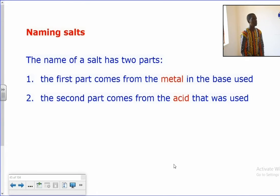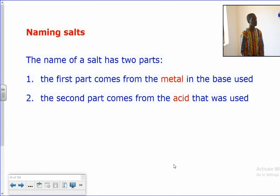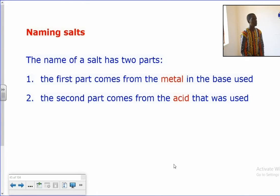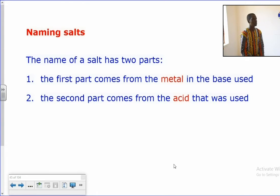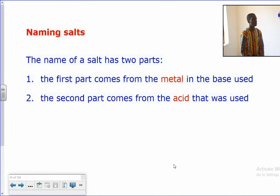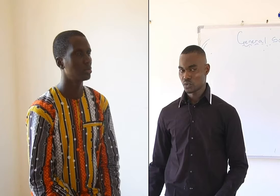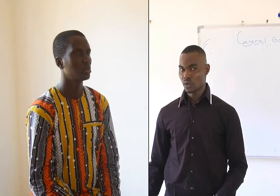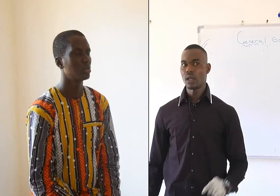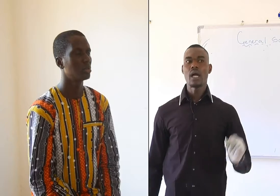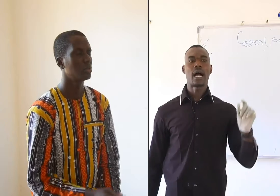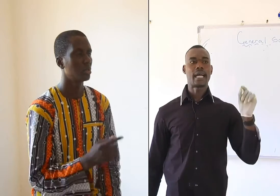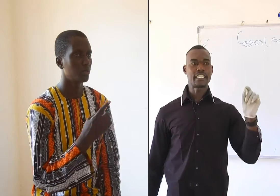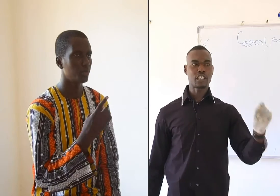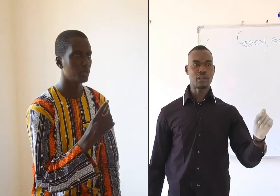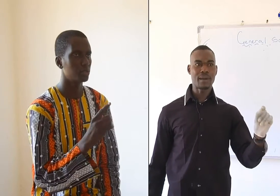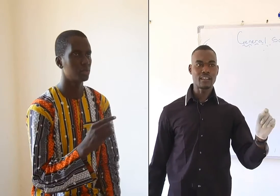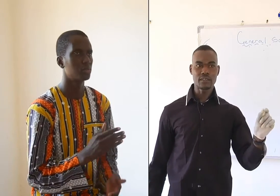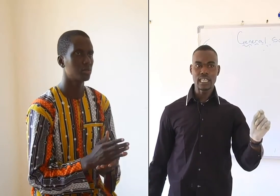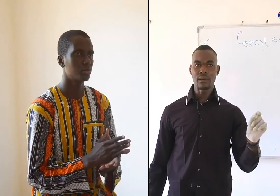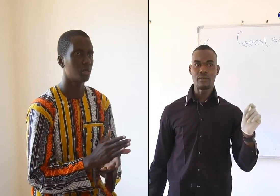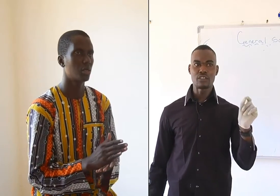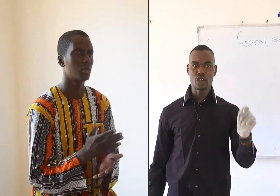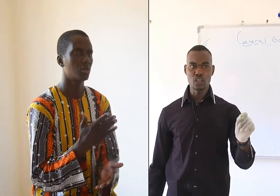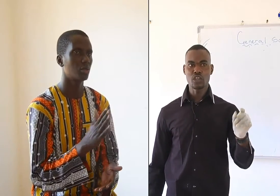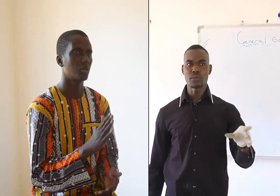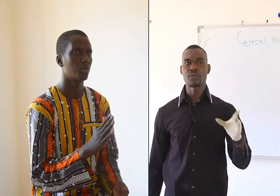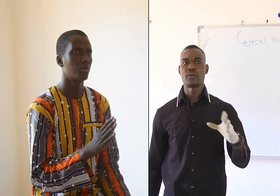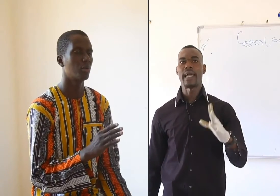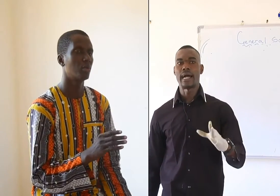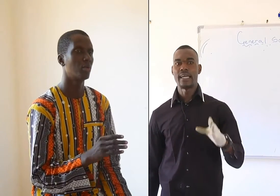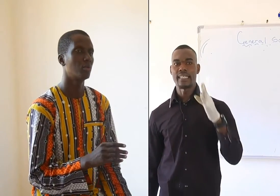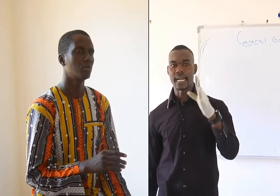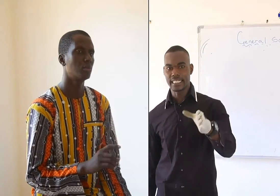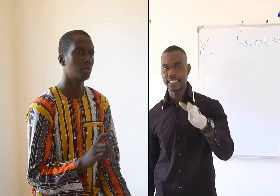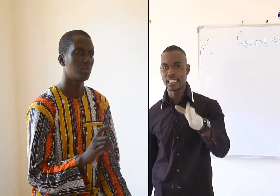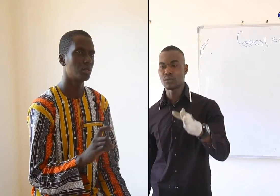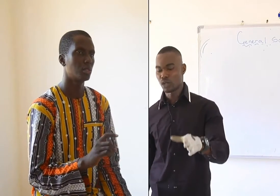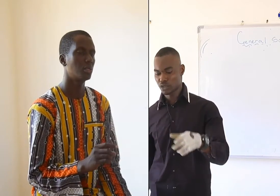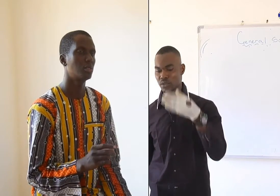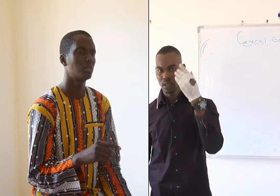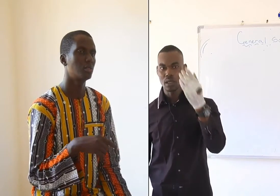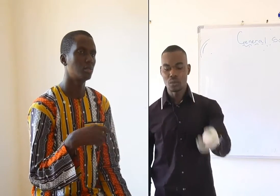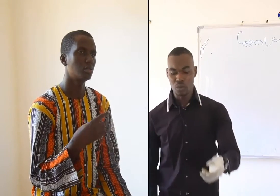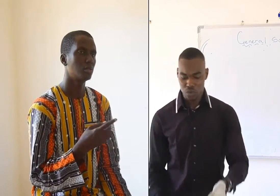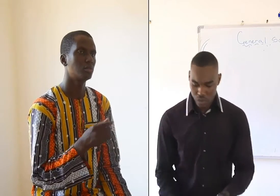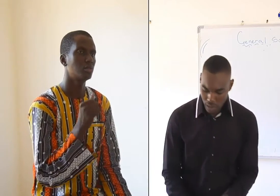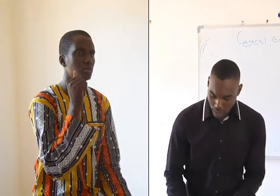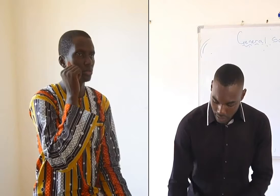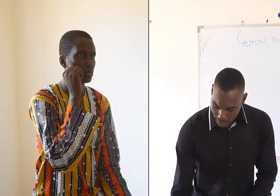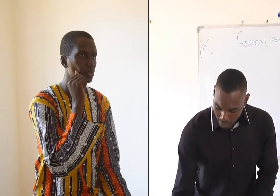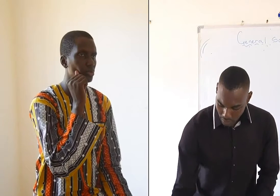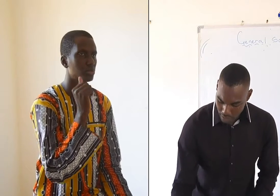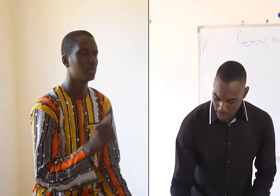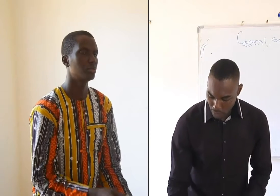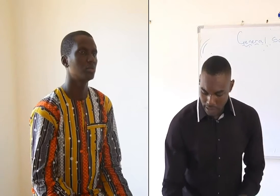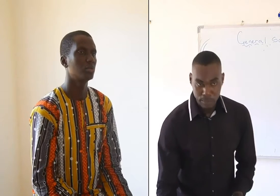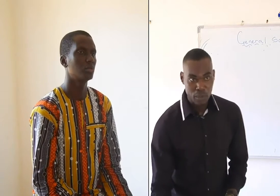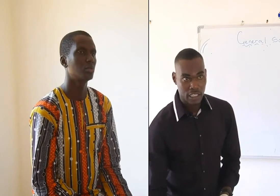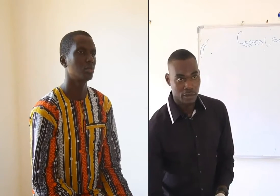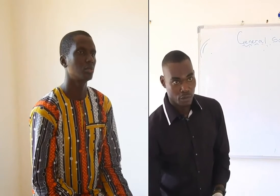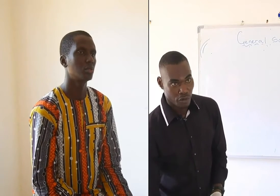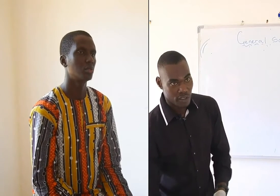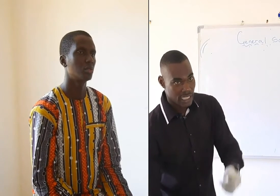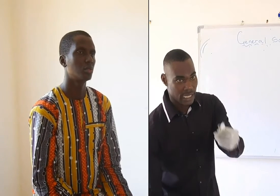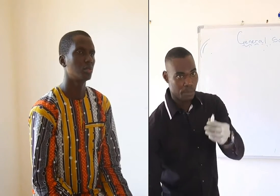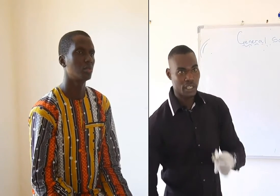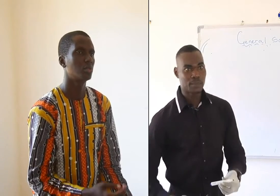the base used. And the second part of the name of the salt comes from where? The acid that was used. We will see more example